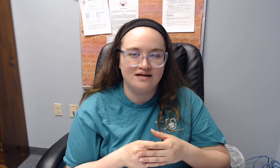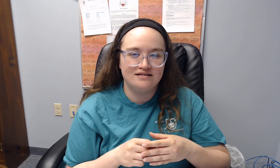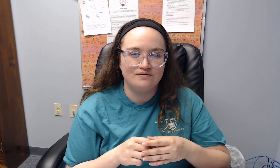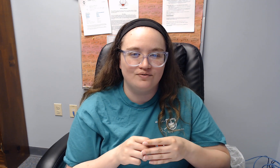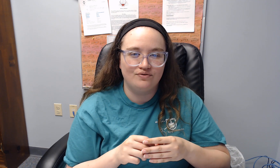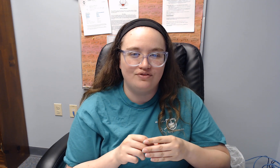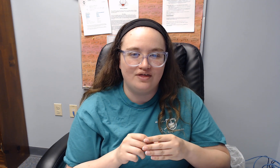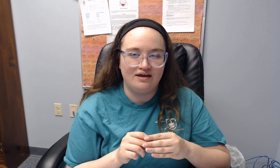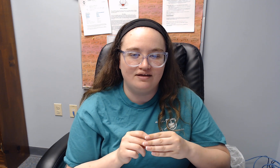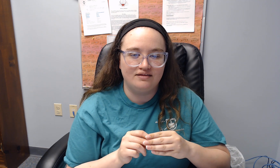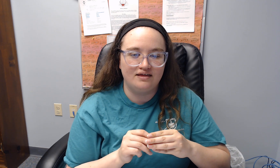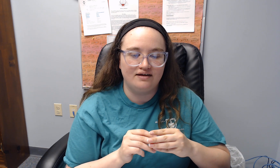but they've